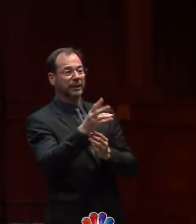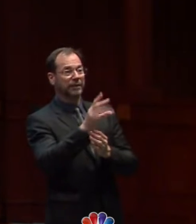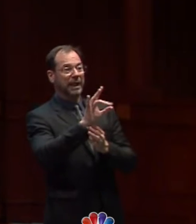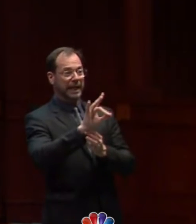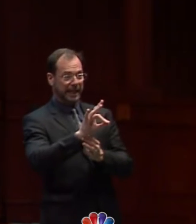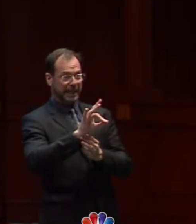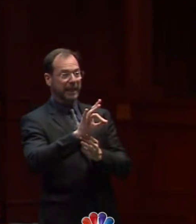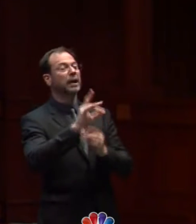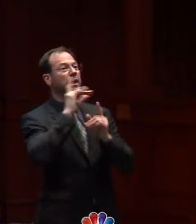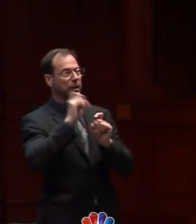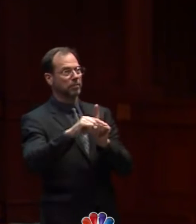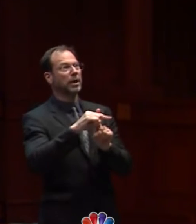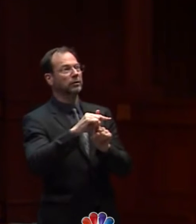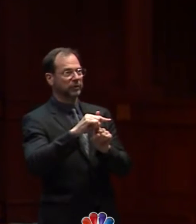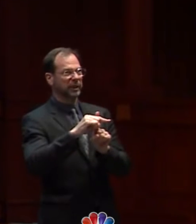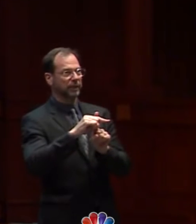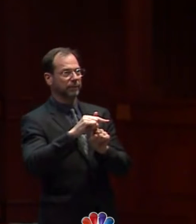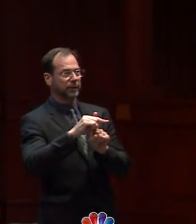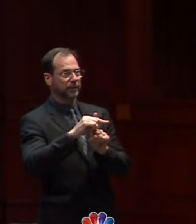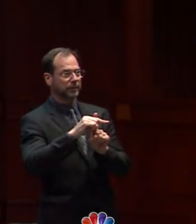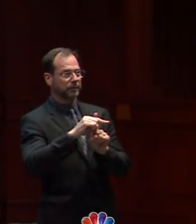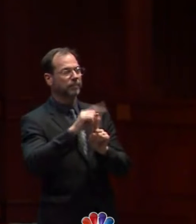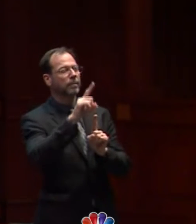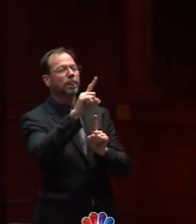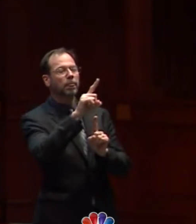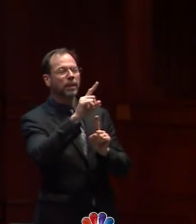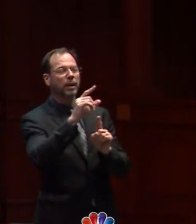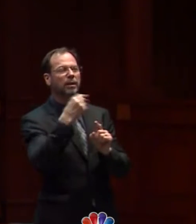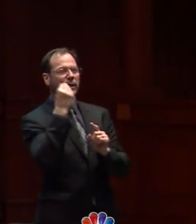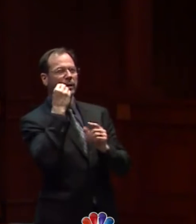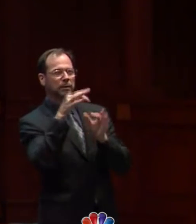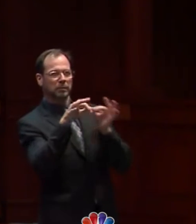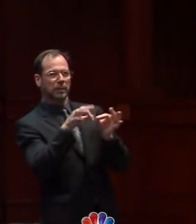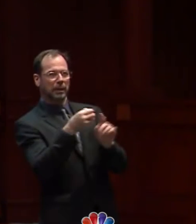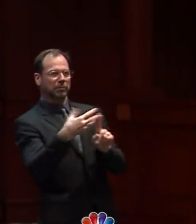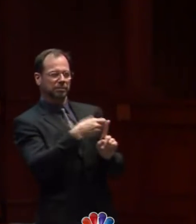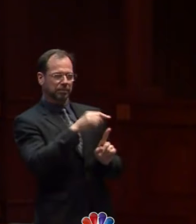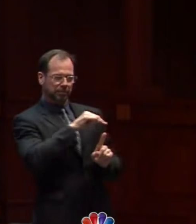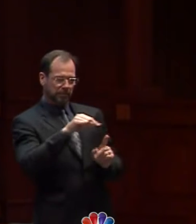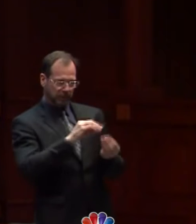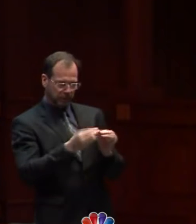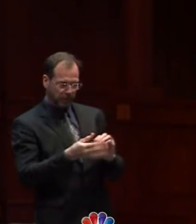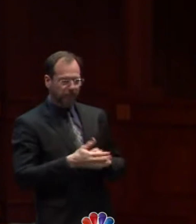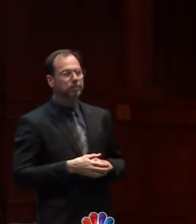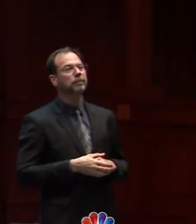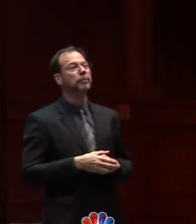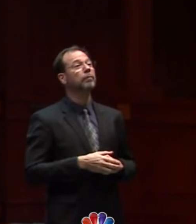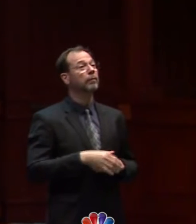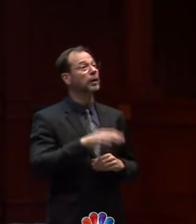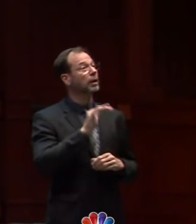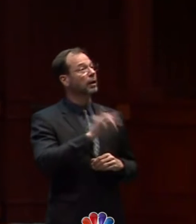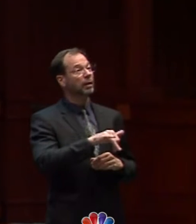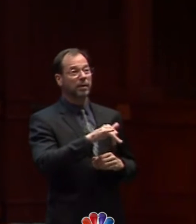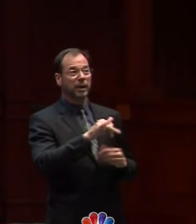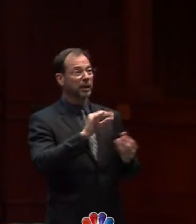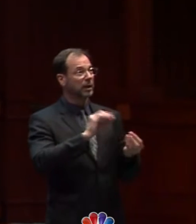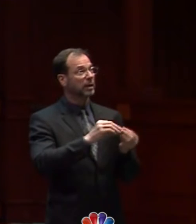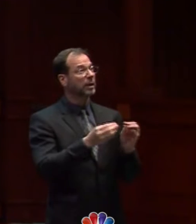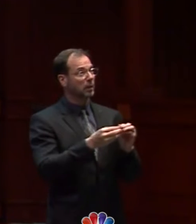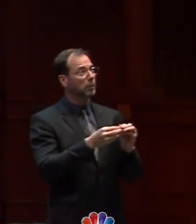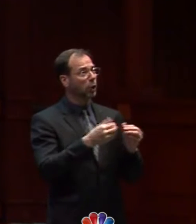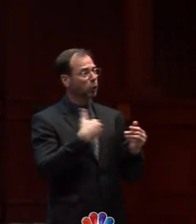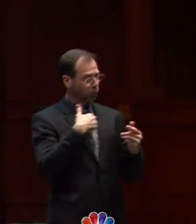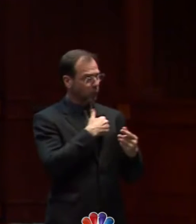5,478 have tested positive. A couple of important numbers here. We continue to increase the number of